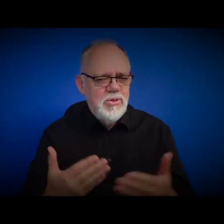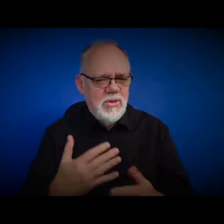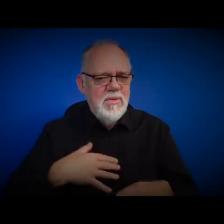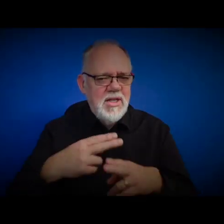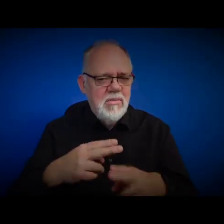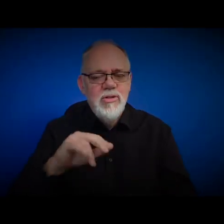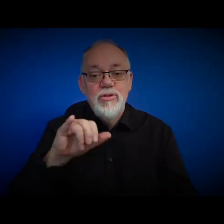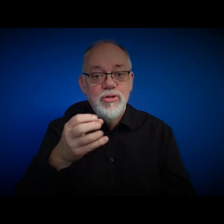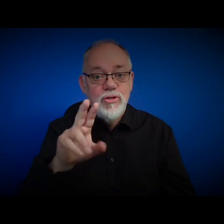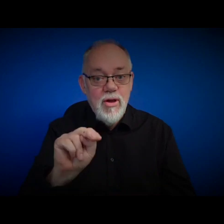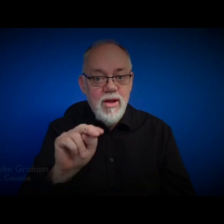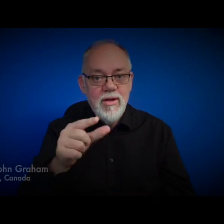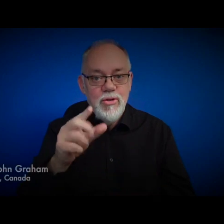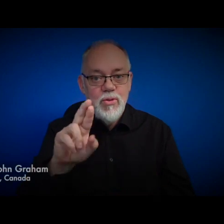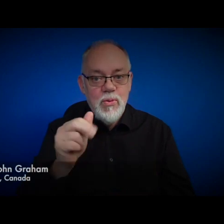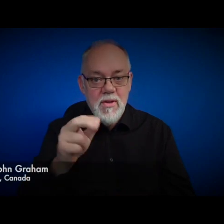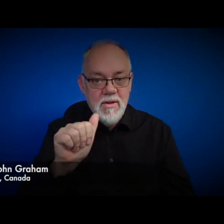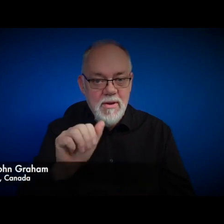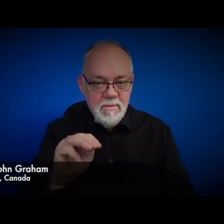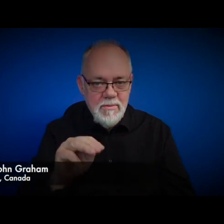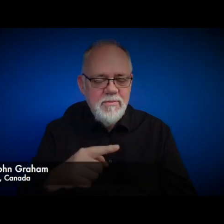Hello, my name is John Graham.